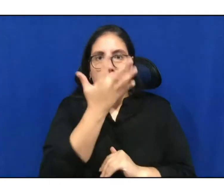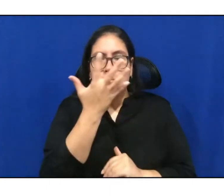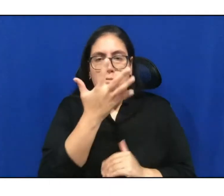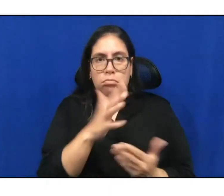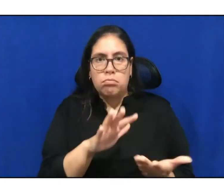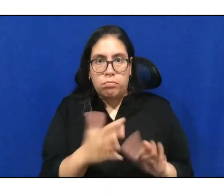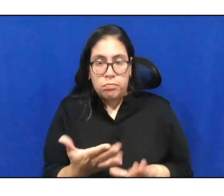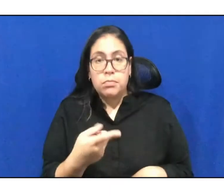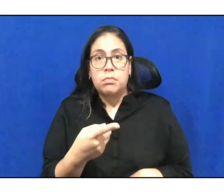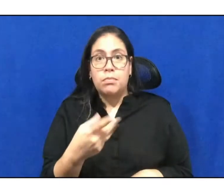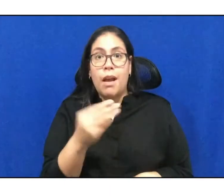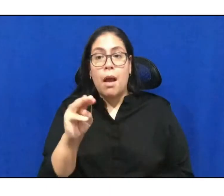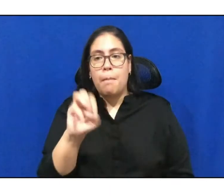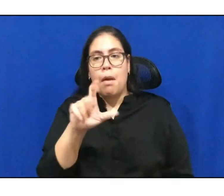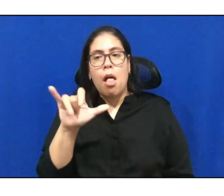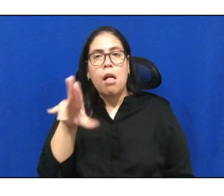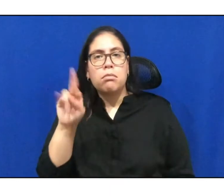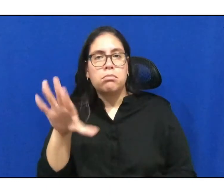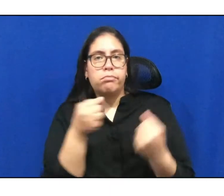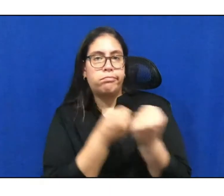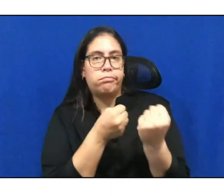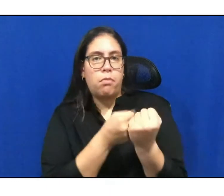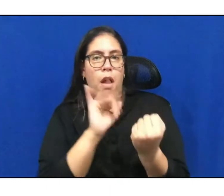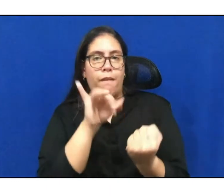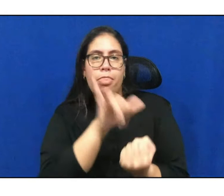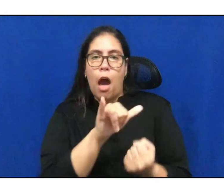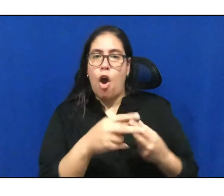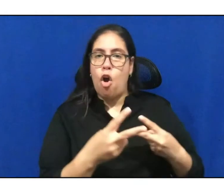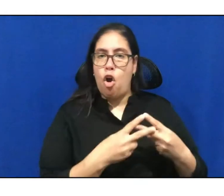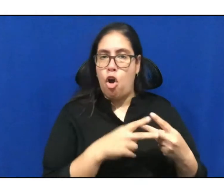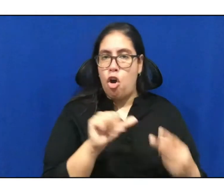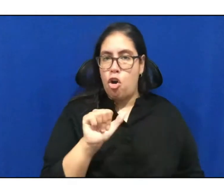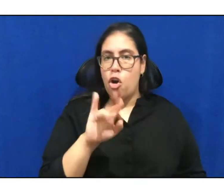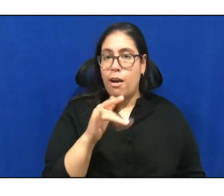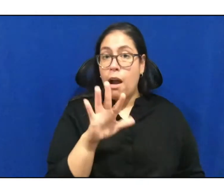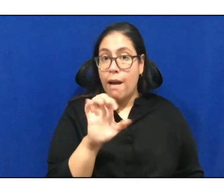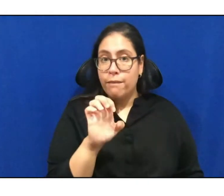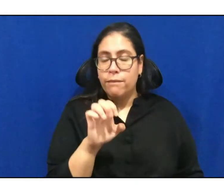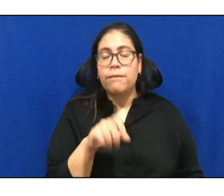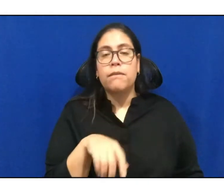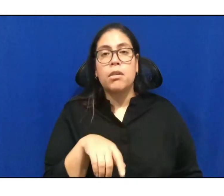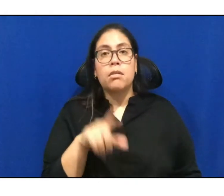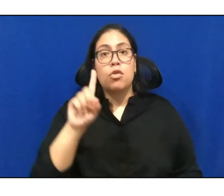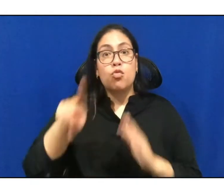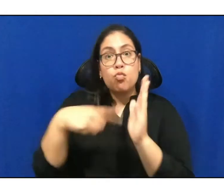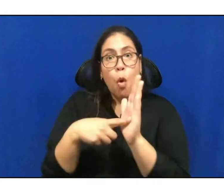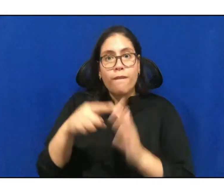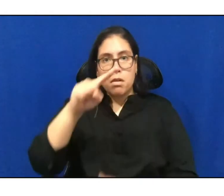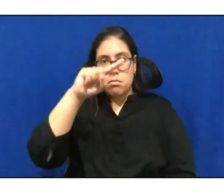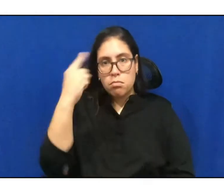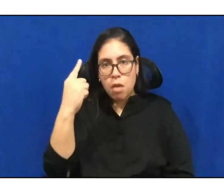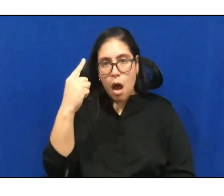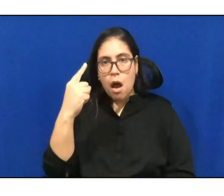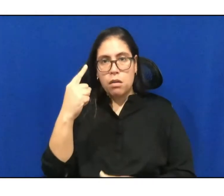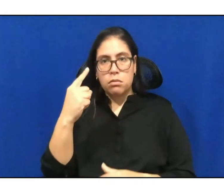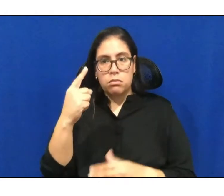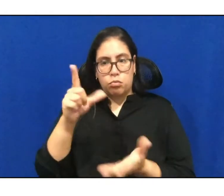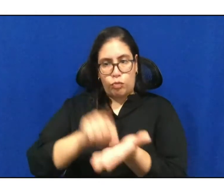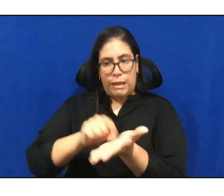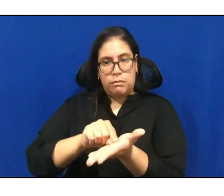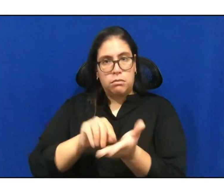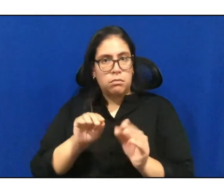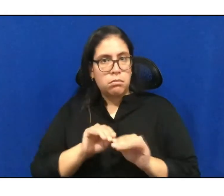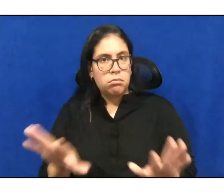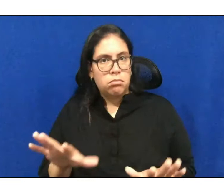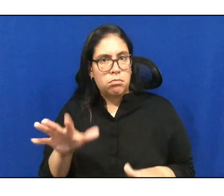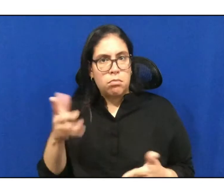of the supporters of that is so important. I think, to remember the role that the Black press and the Black-owned press could do that